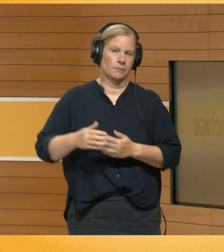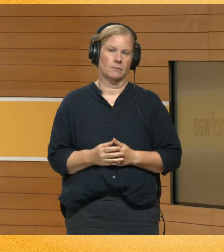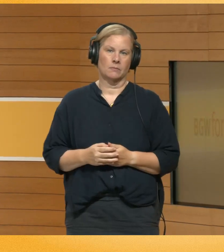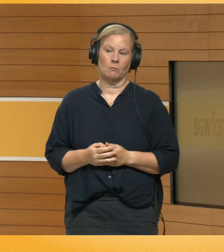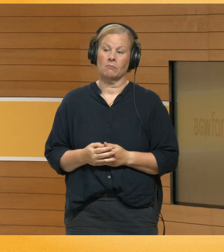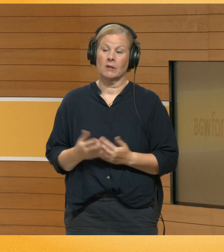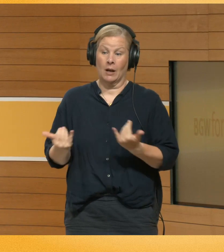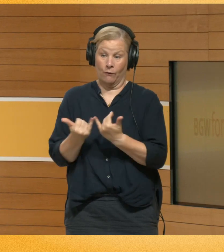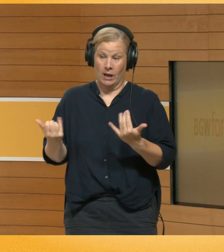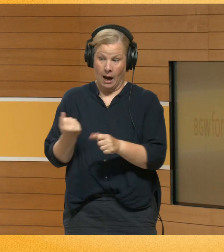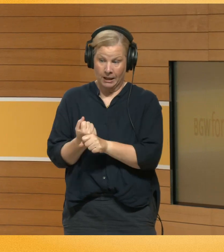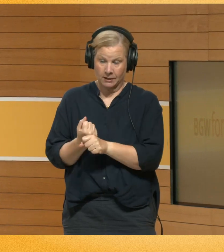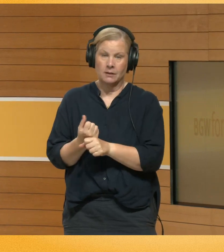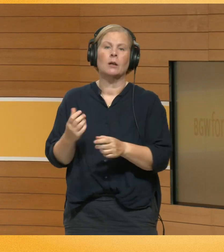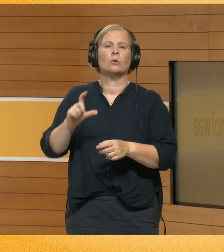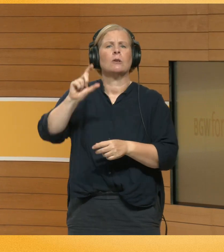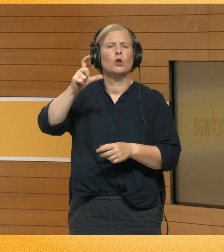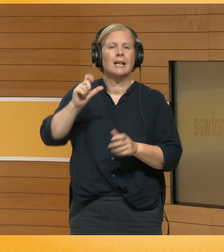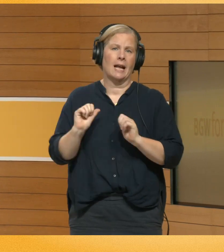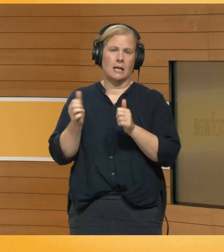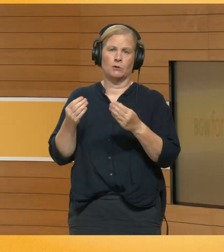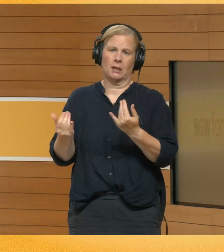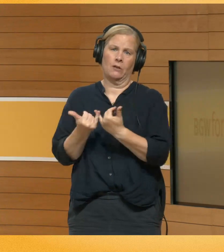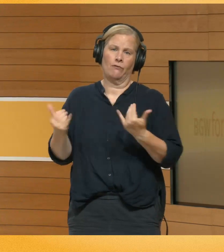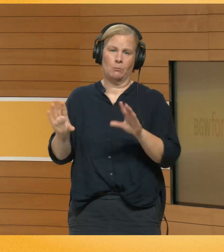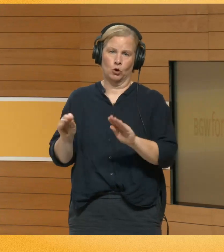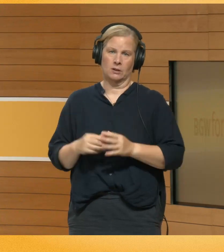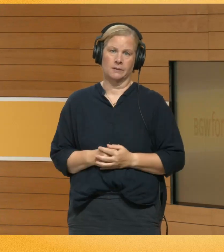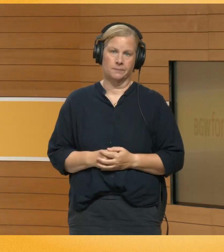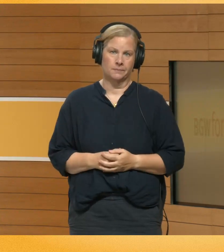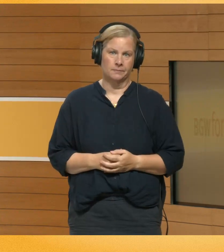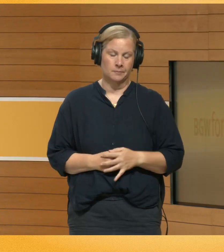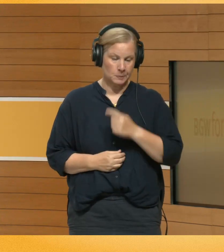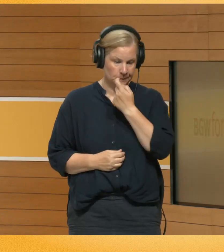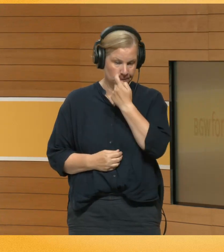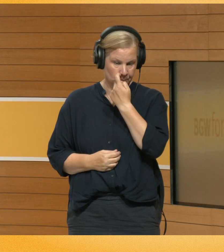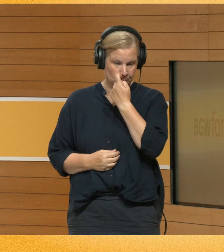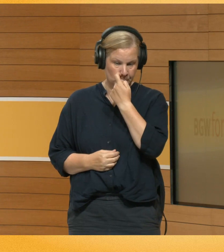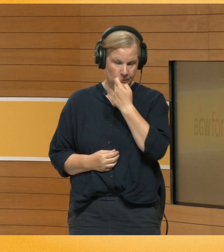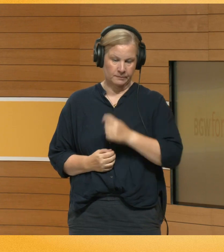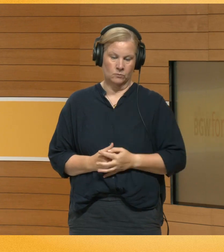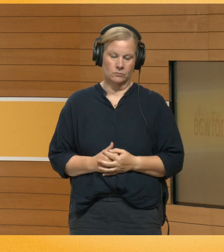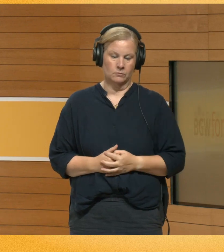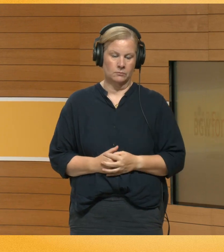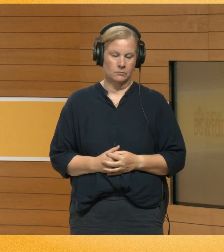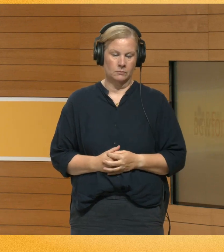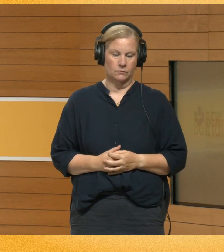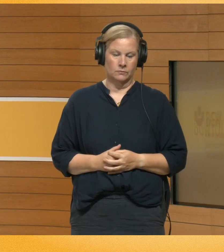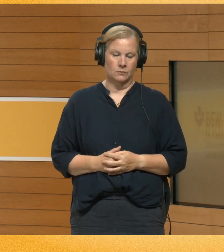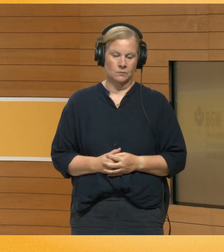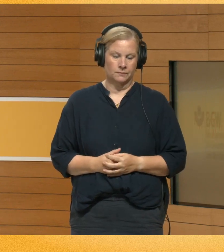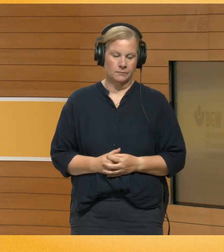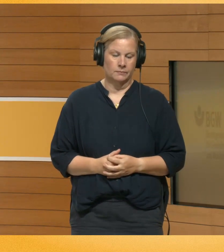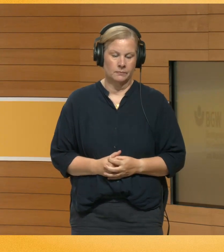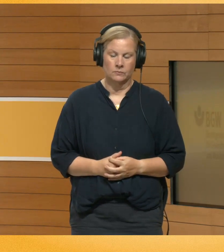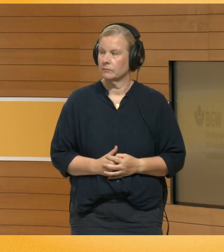fresh up trainings when it comes to the ways of working and the use of even small aids.